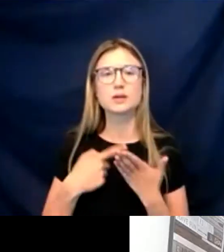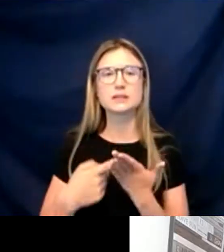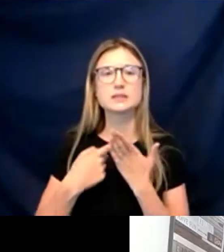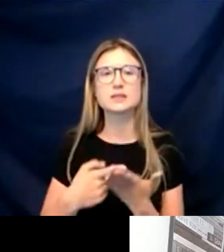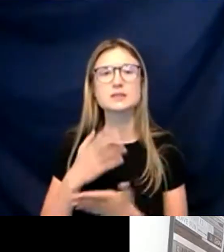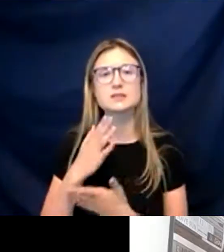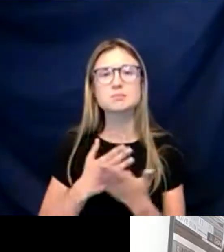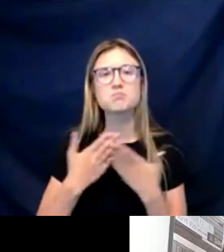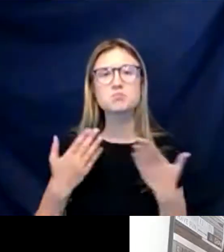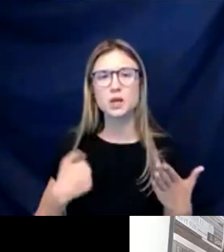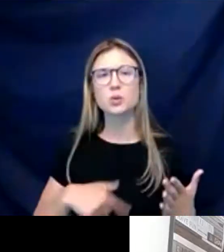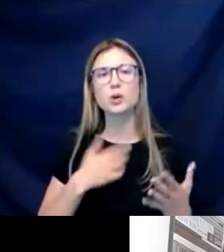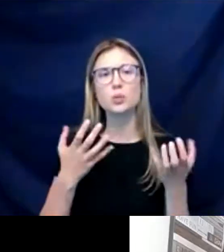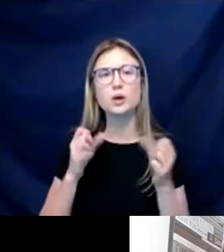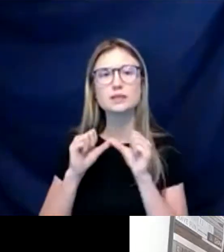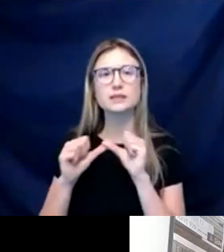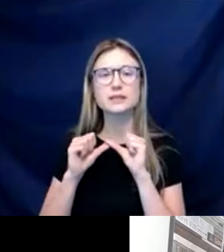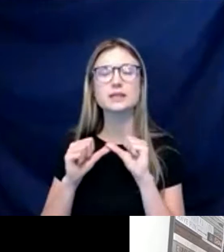want to continue